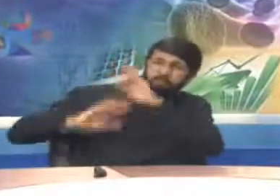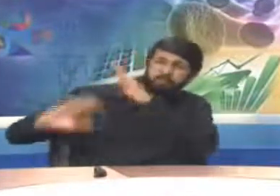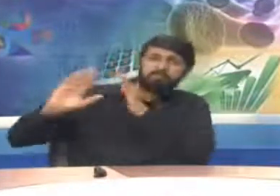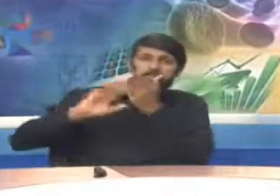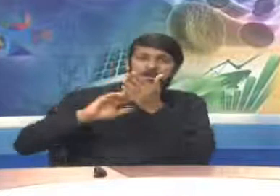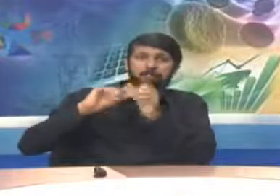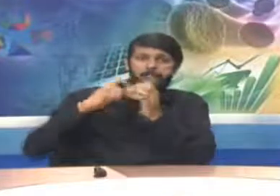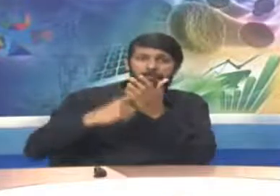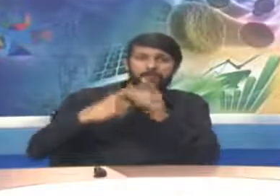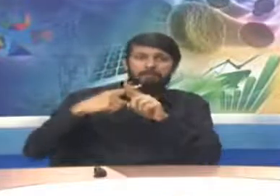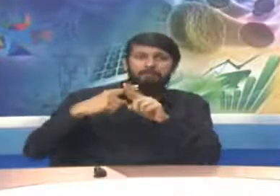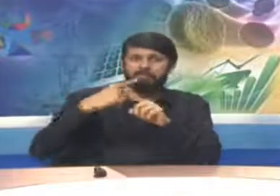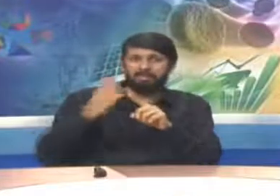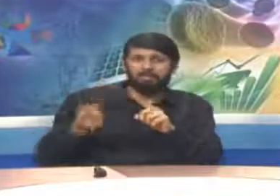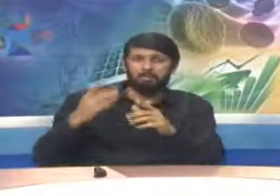what Marx had called